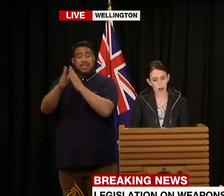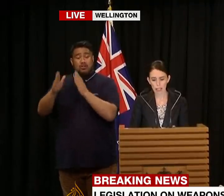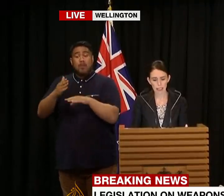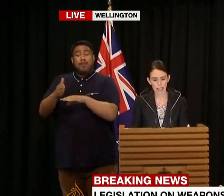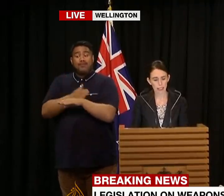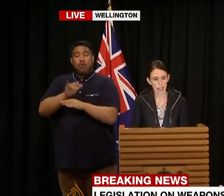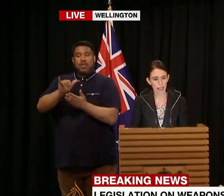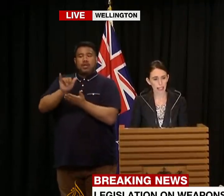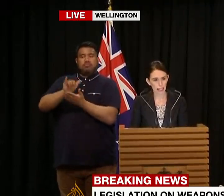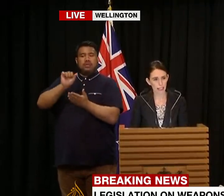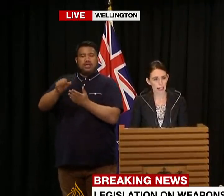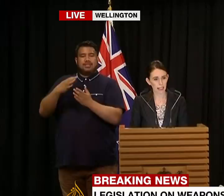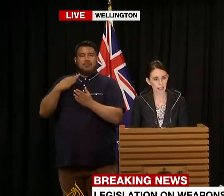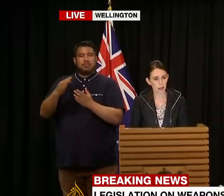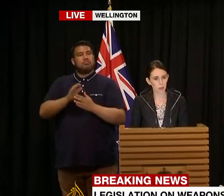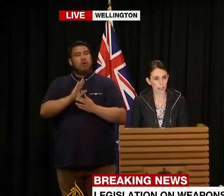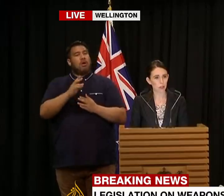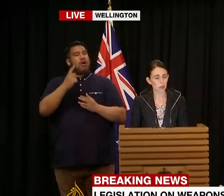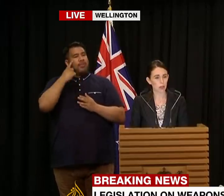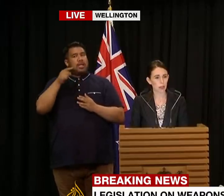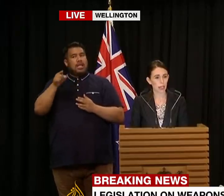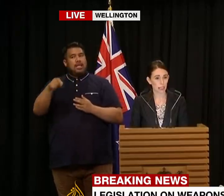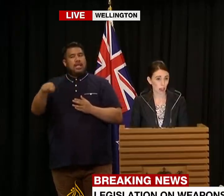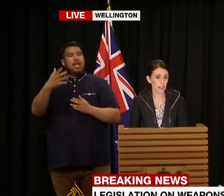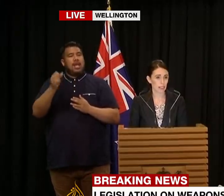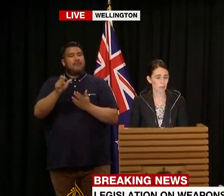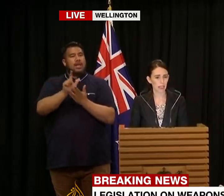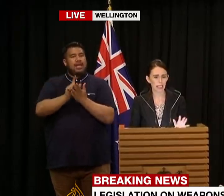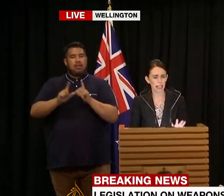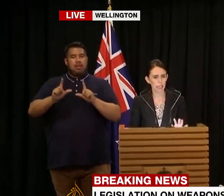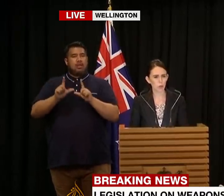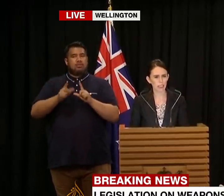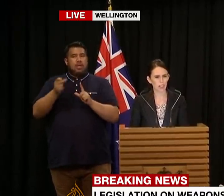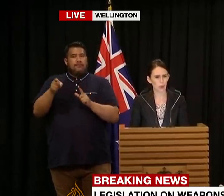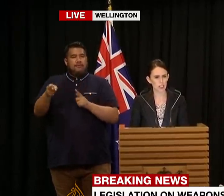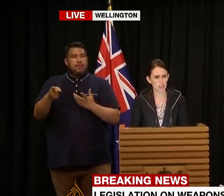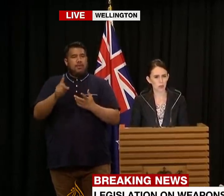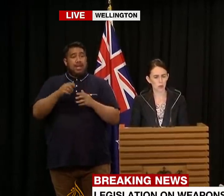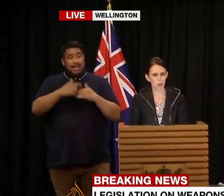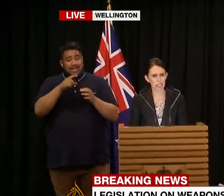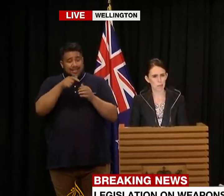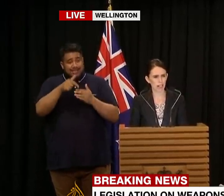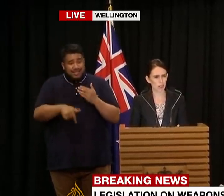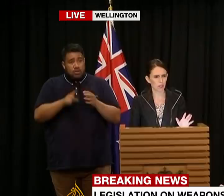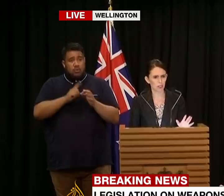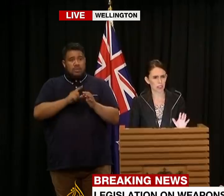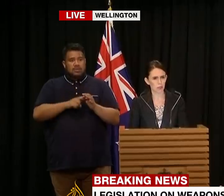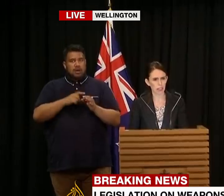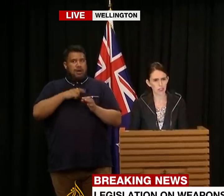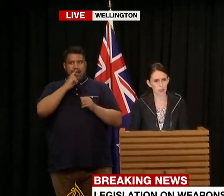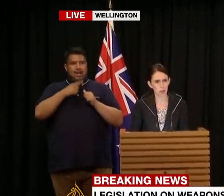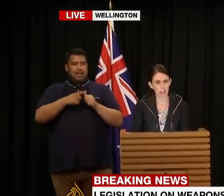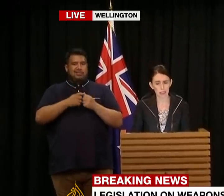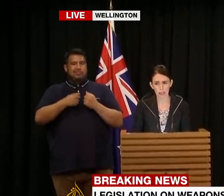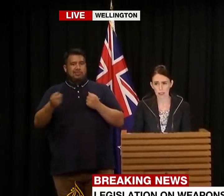that application? I understand that he had a legal licence. But again, any more detailed questions, I wouldn't want to expand on. Those